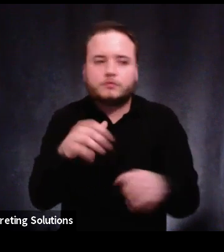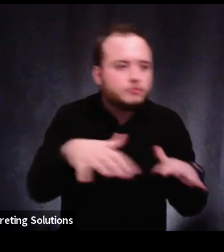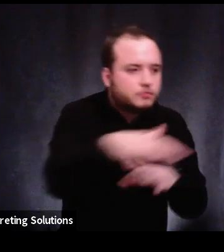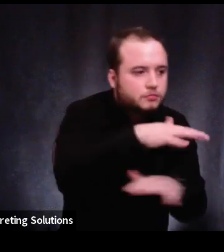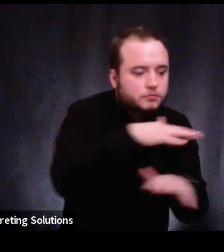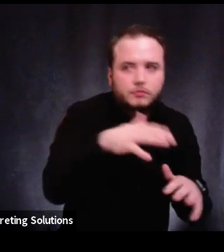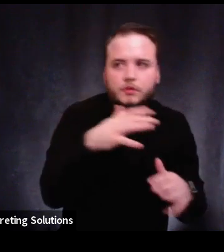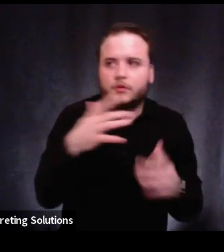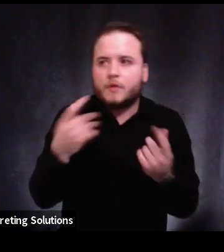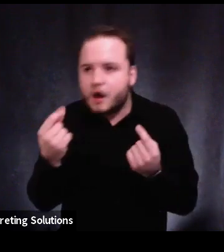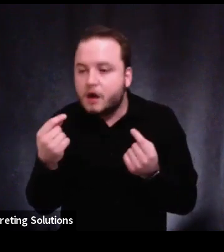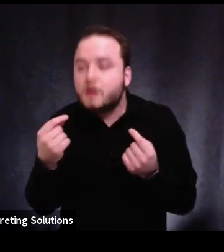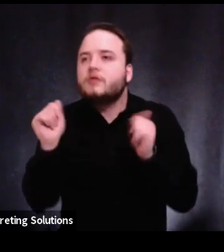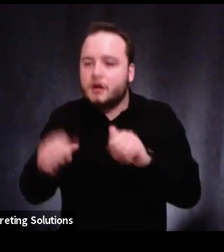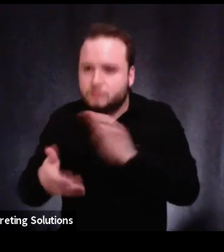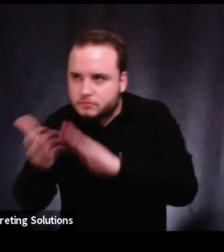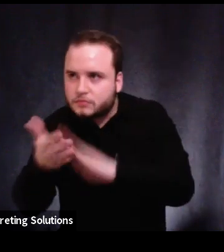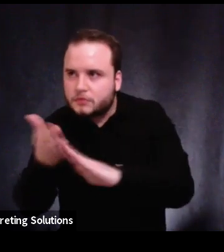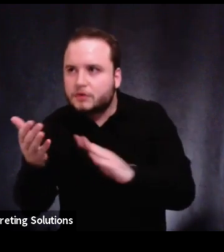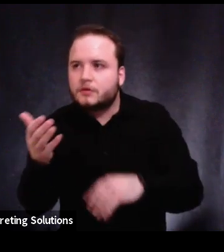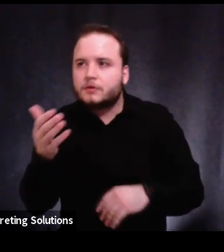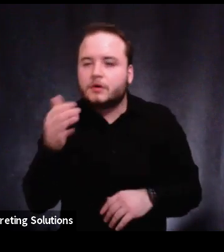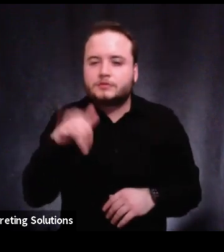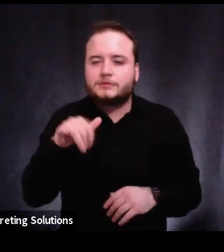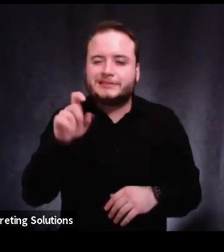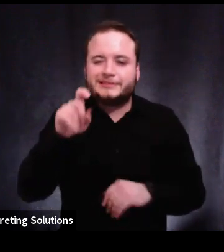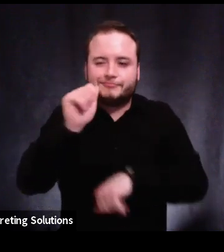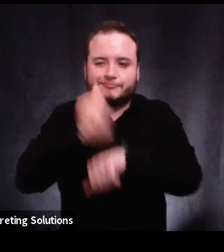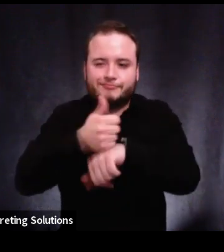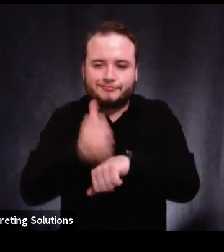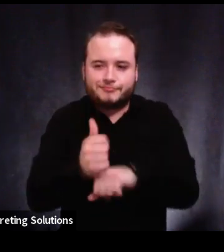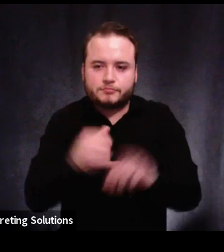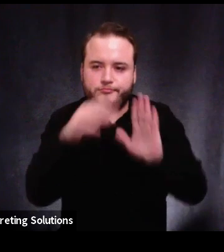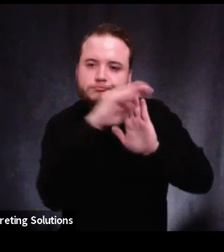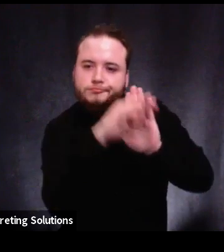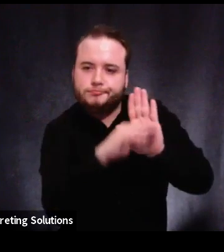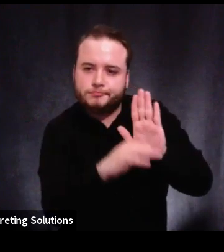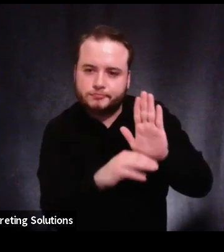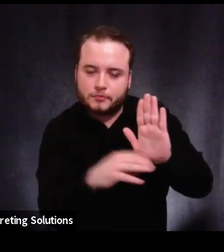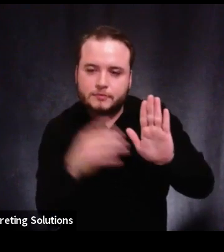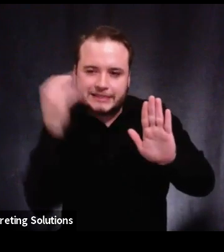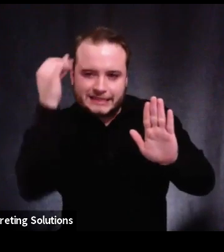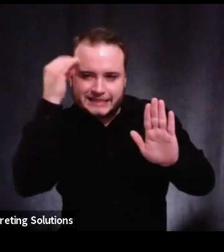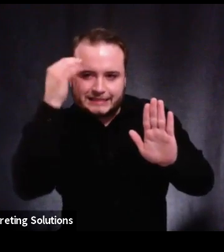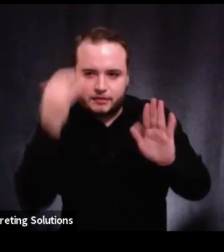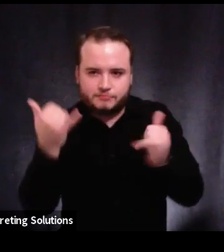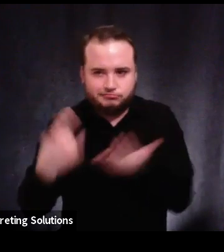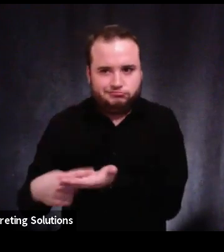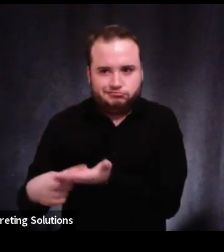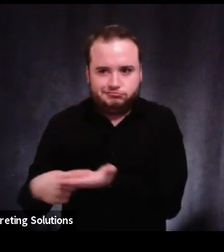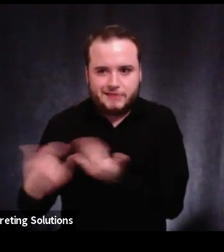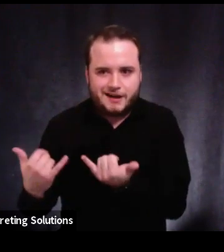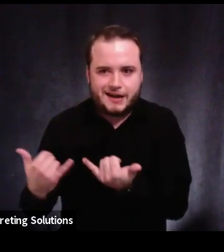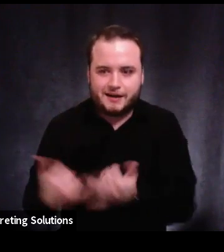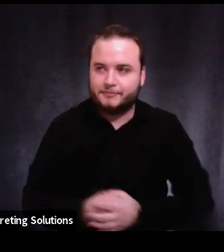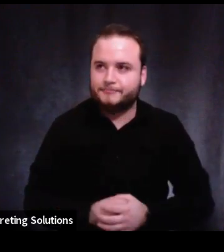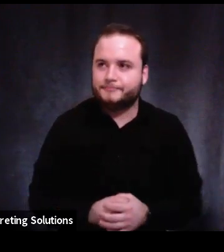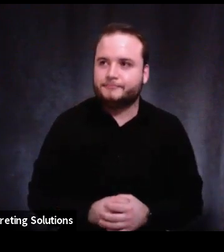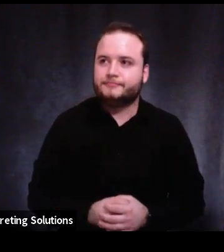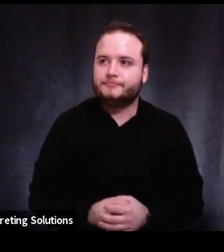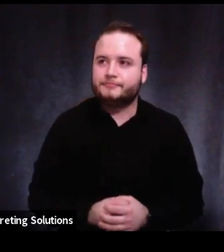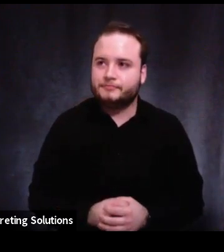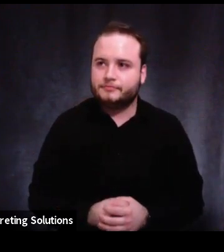operate within those parameters. So I can just tell you that, and I personally have not been on